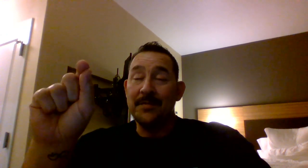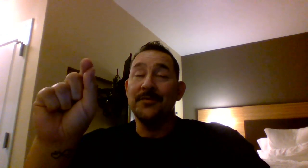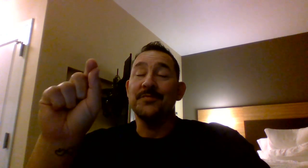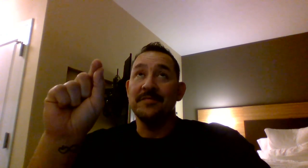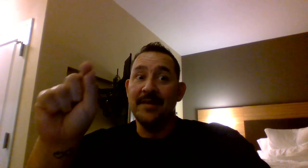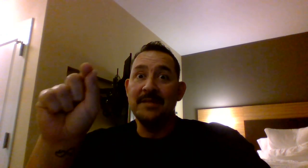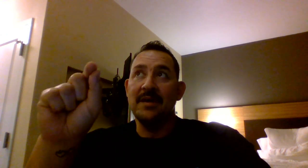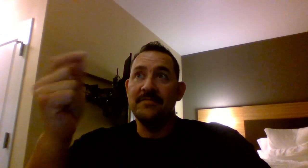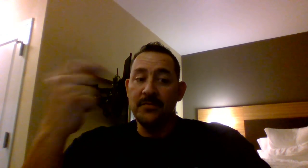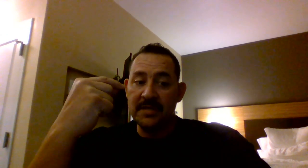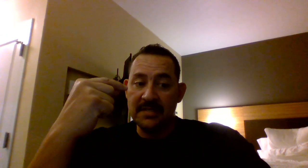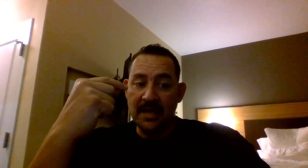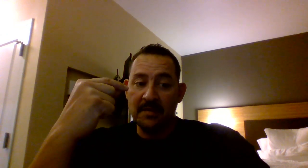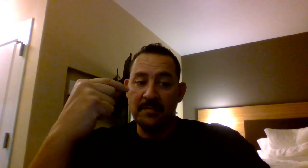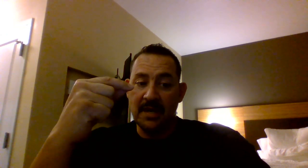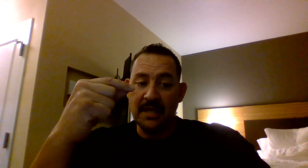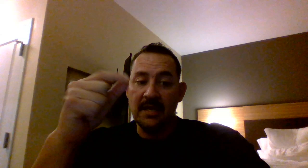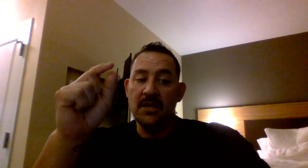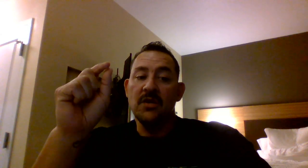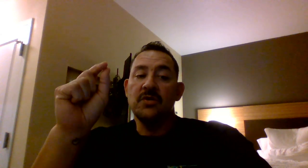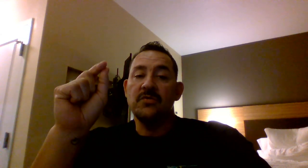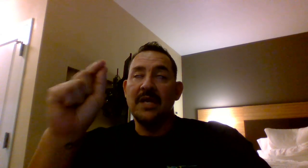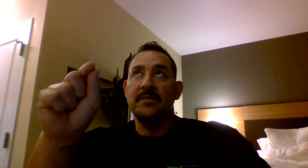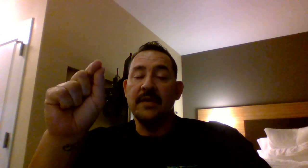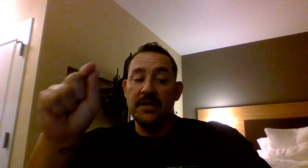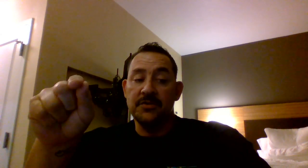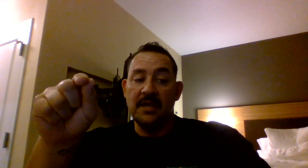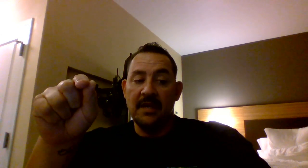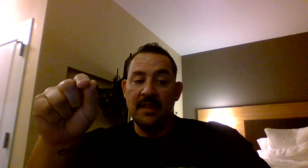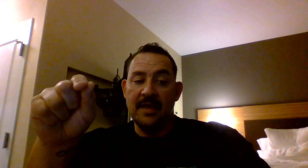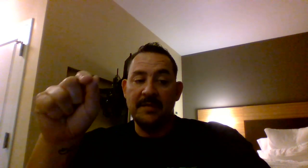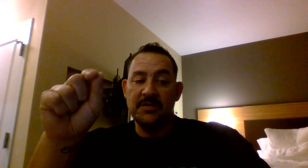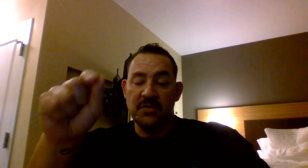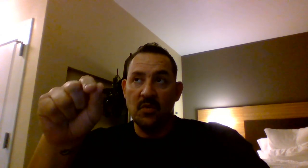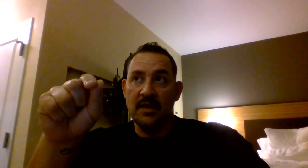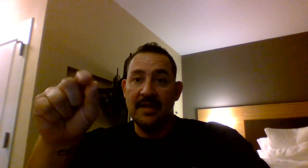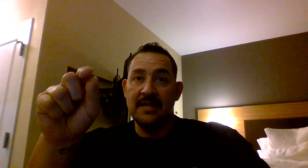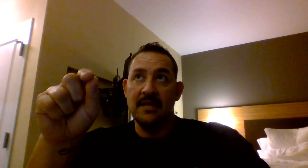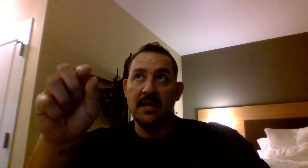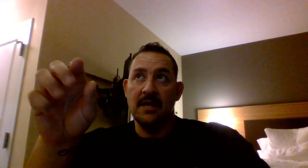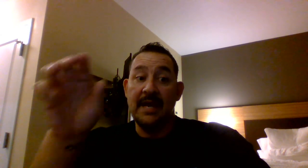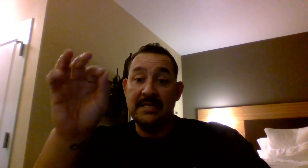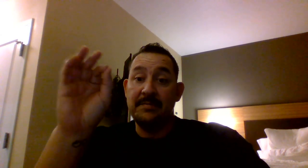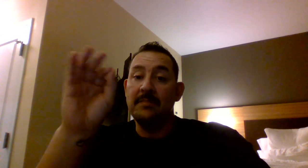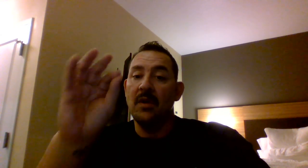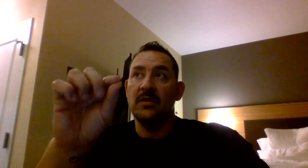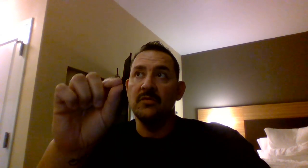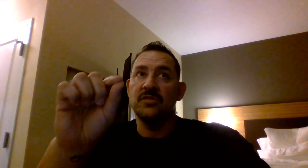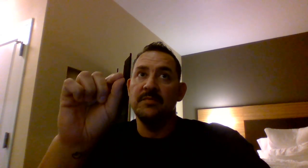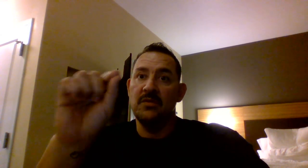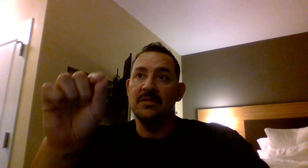chemicals provided by food intake of the body to chemical energy that can be stored in ATP molecules to be used